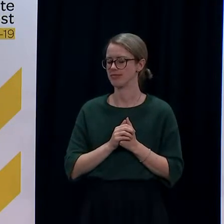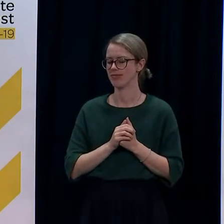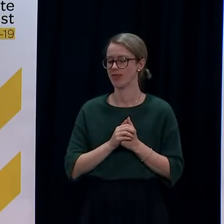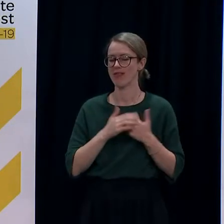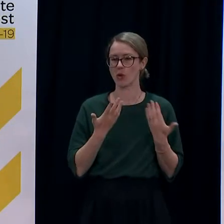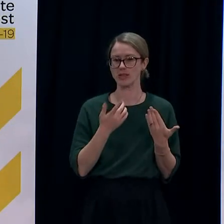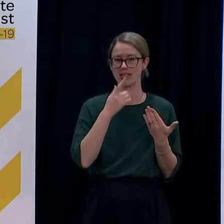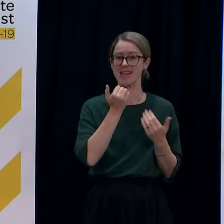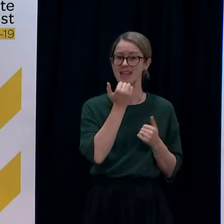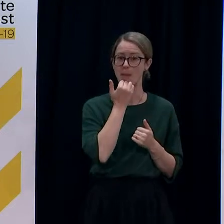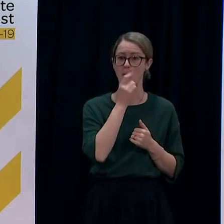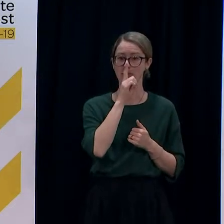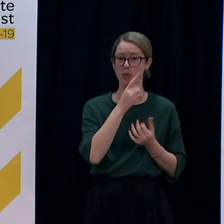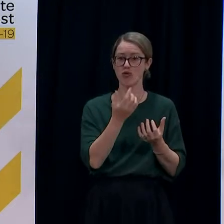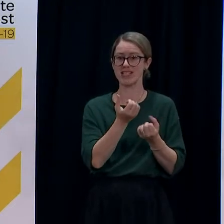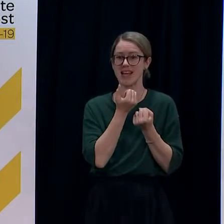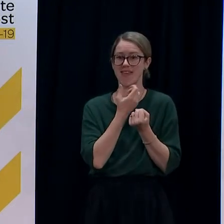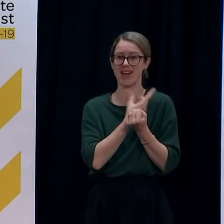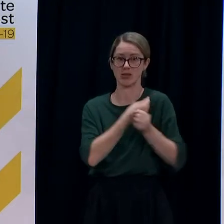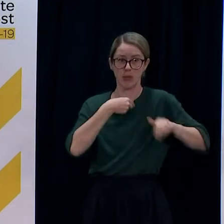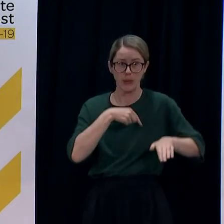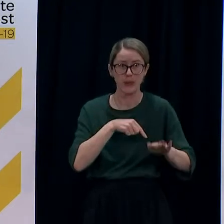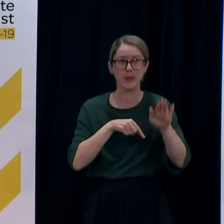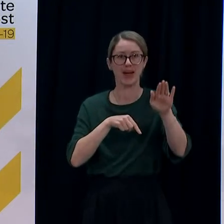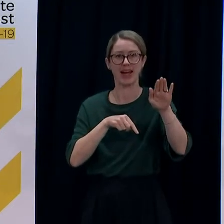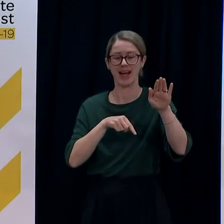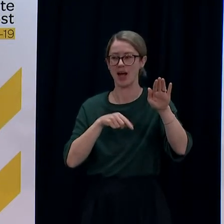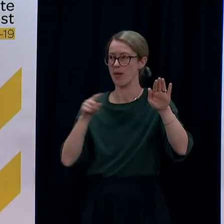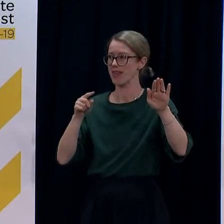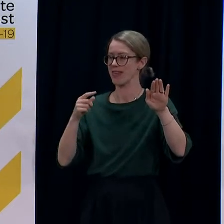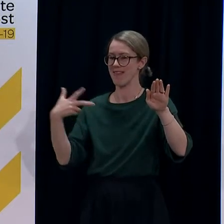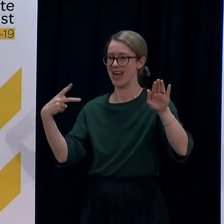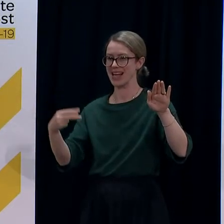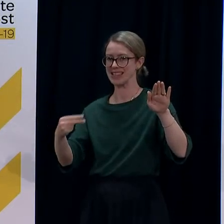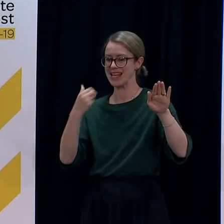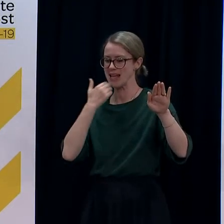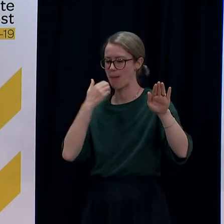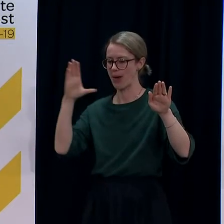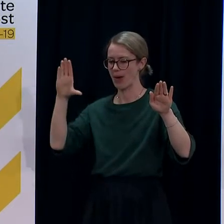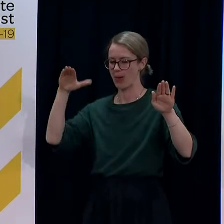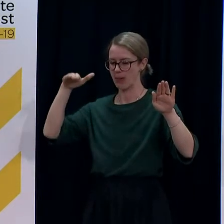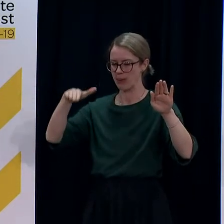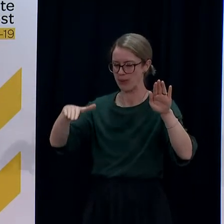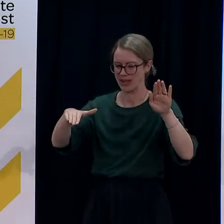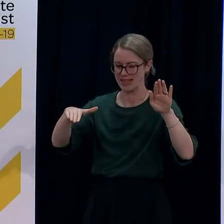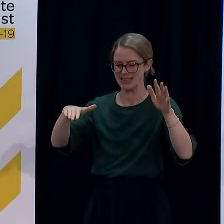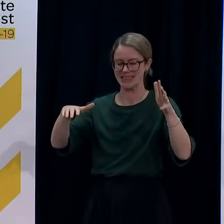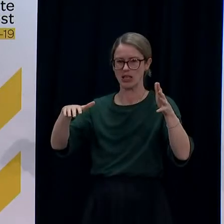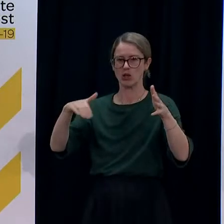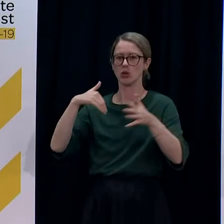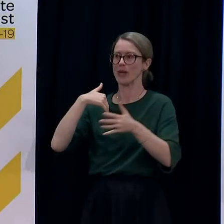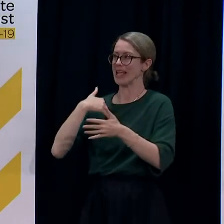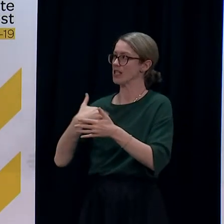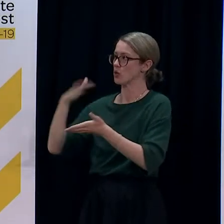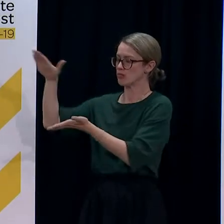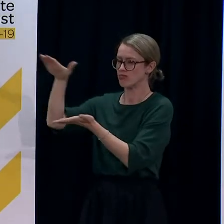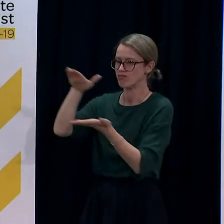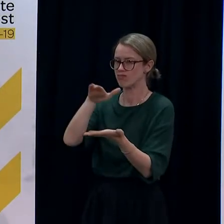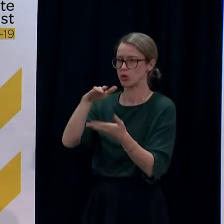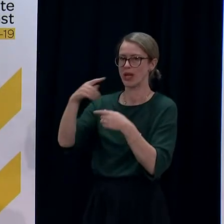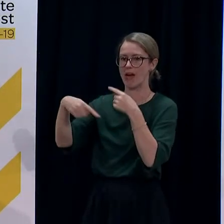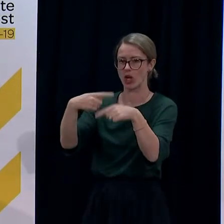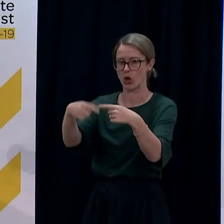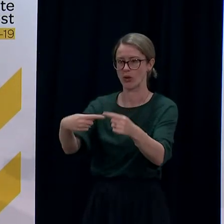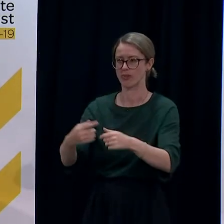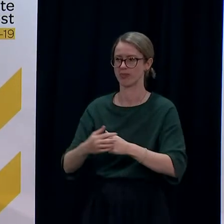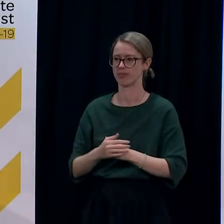surge. We want to keep building on that momentum, and so obviously we would be looking for supplies that allow us to meet that momentum. Luke.